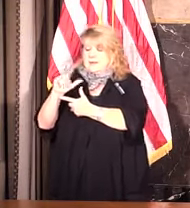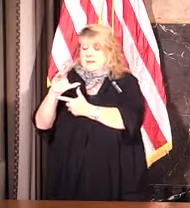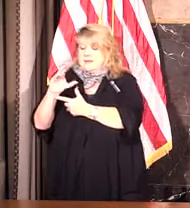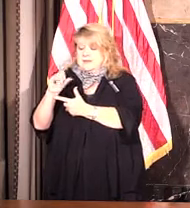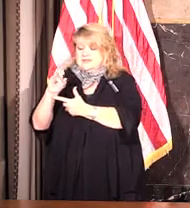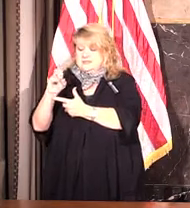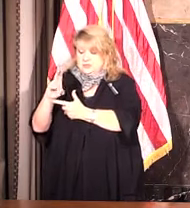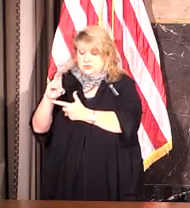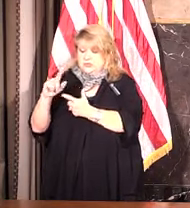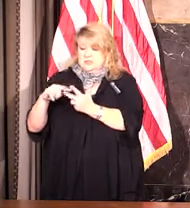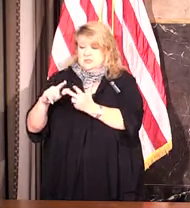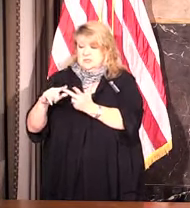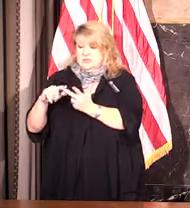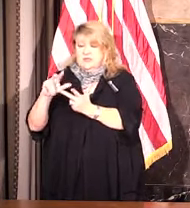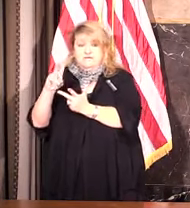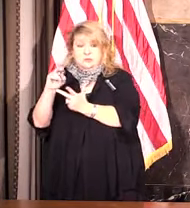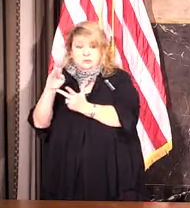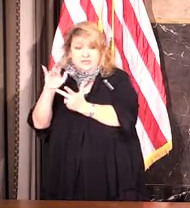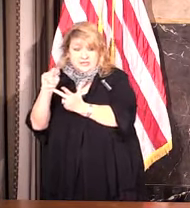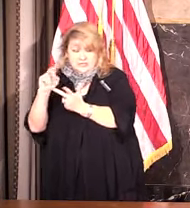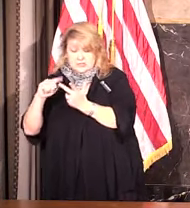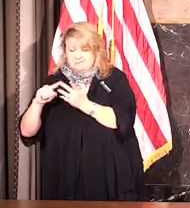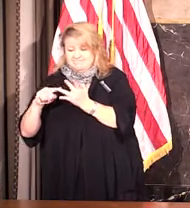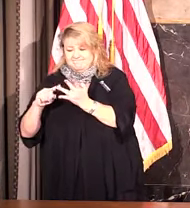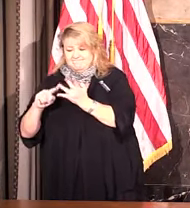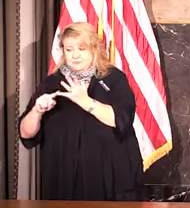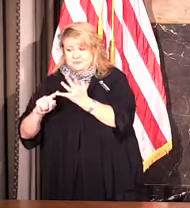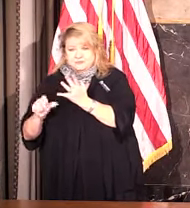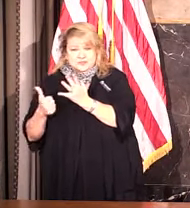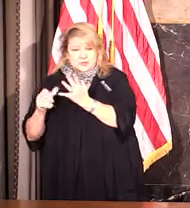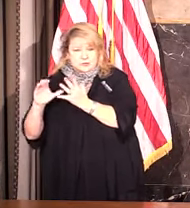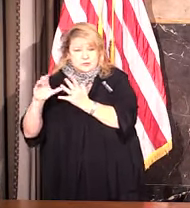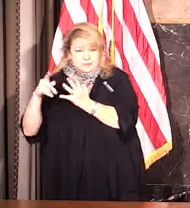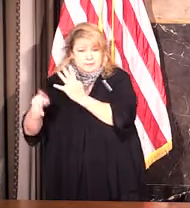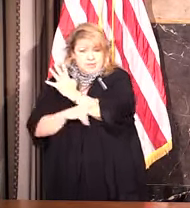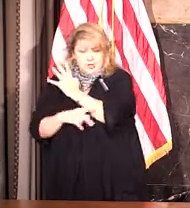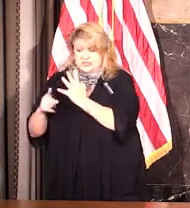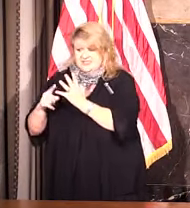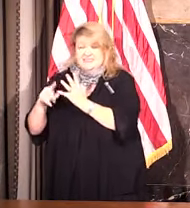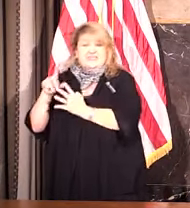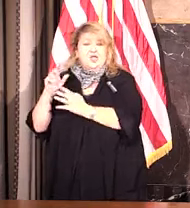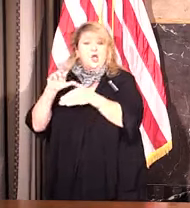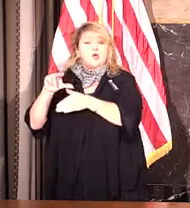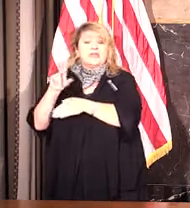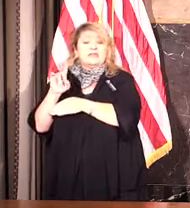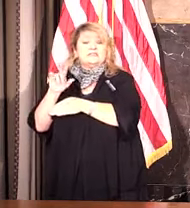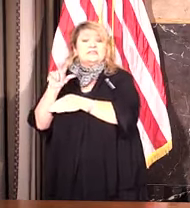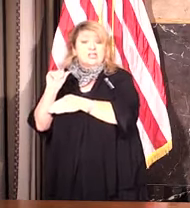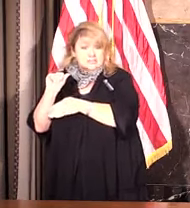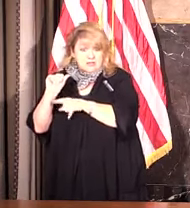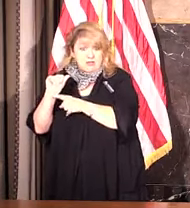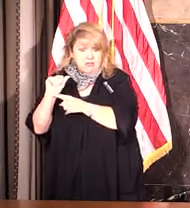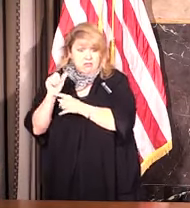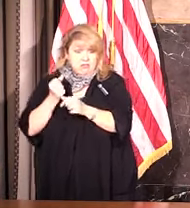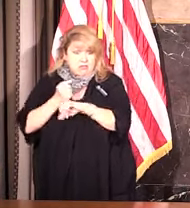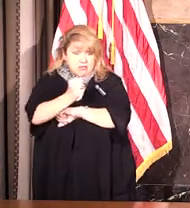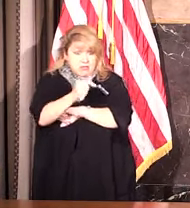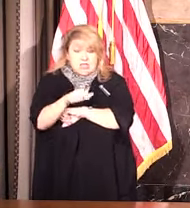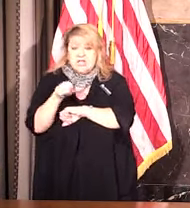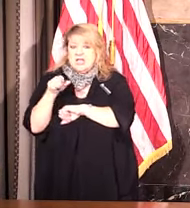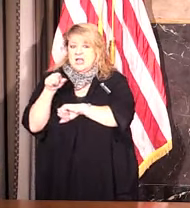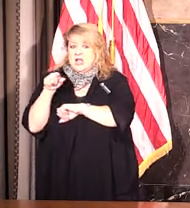Vermilion Parish who lost their jobs as a result of Hurricane Delta have until midnight tonight